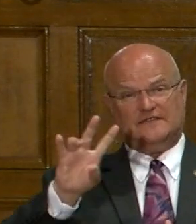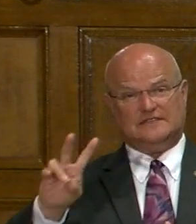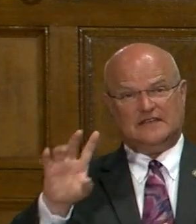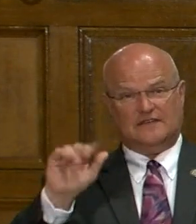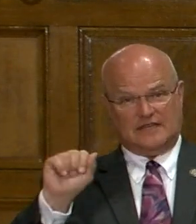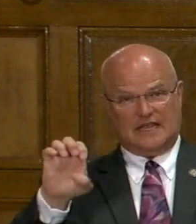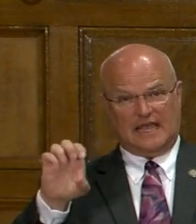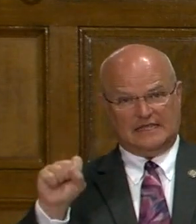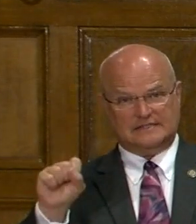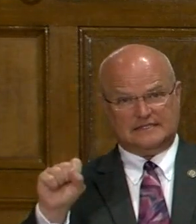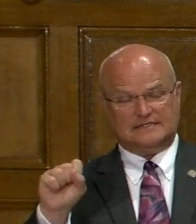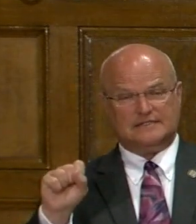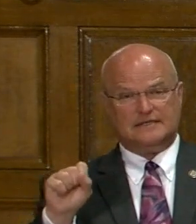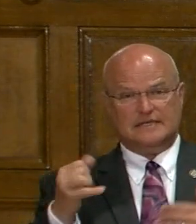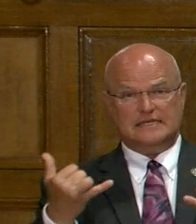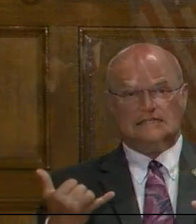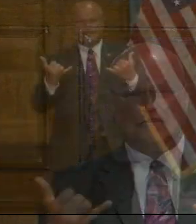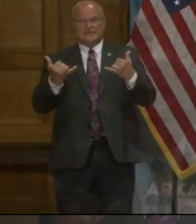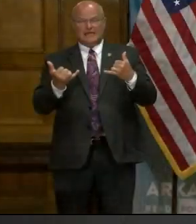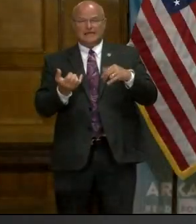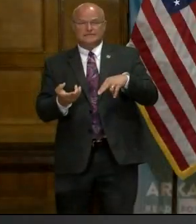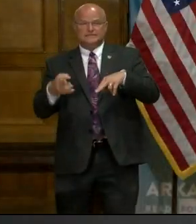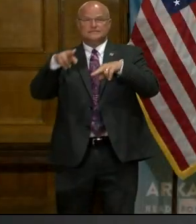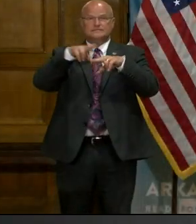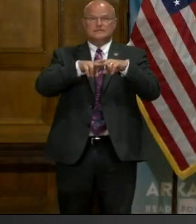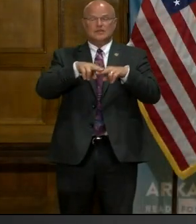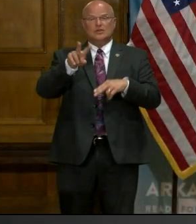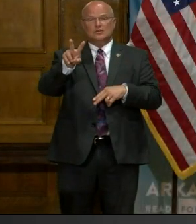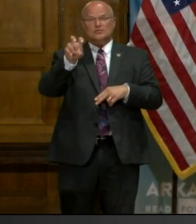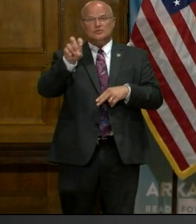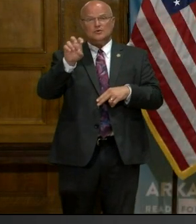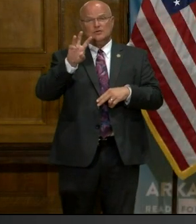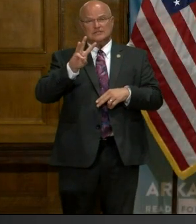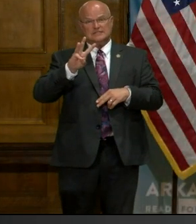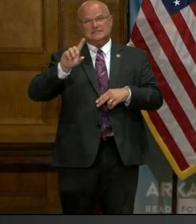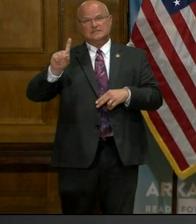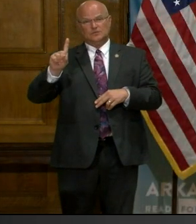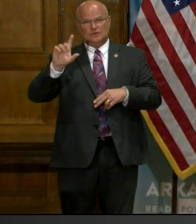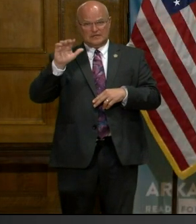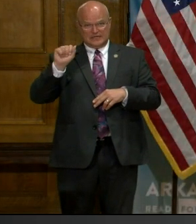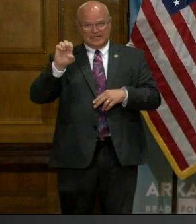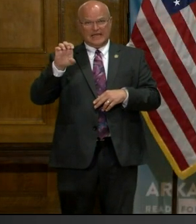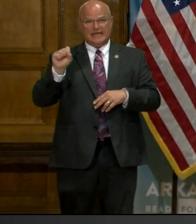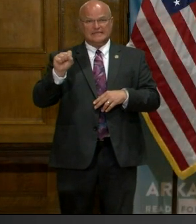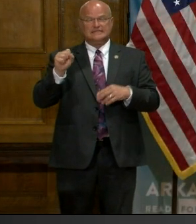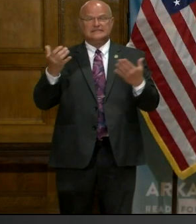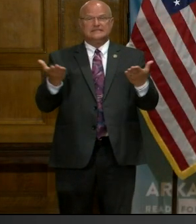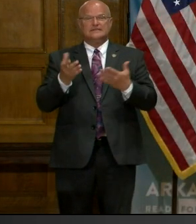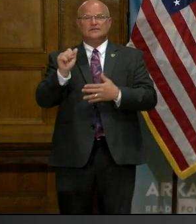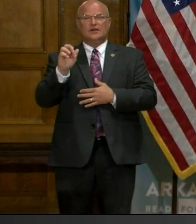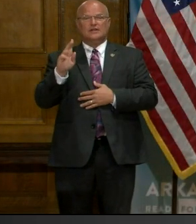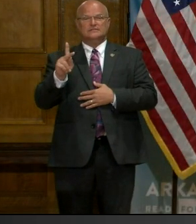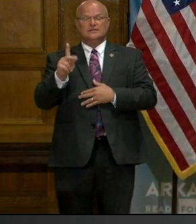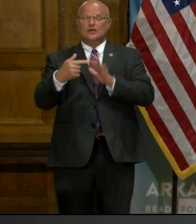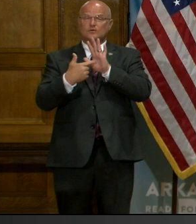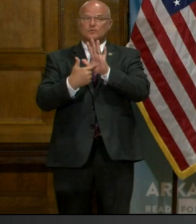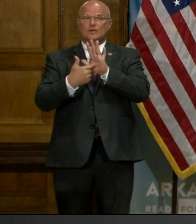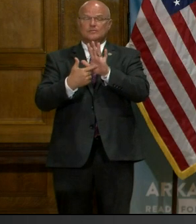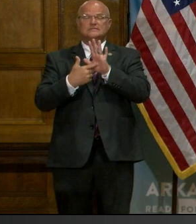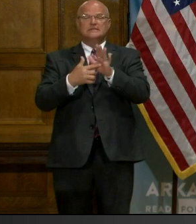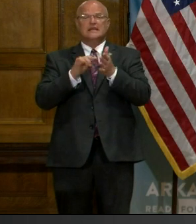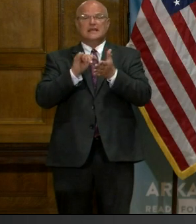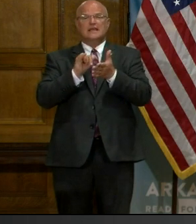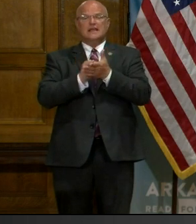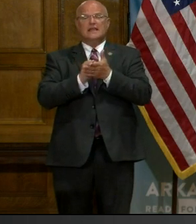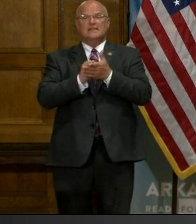6,277 cases. Today, we've had an additional 261 cases in Arkansas, which represents